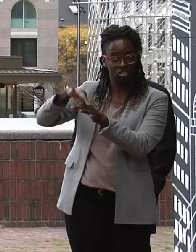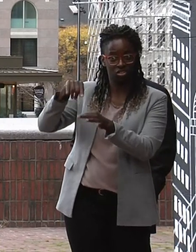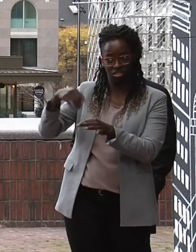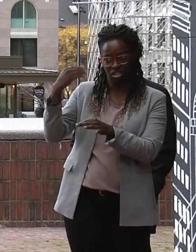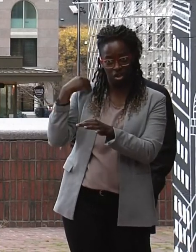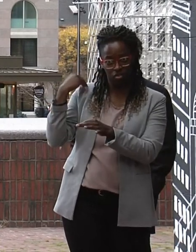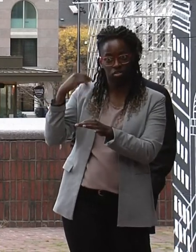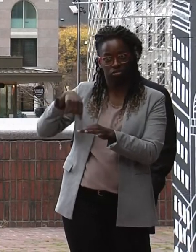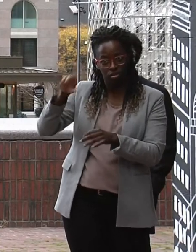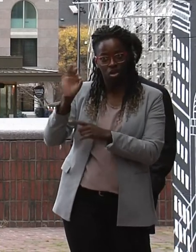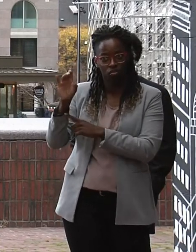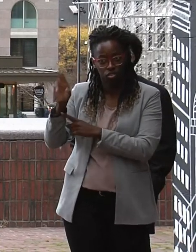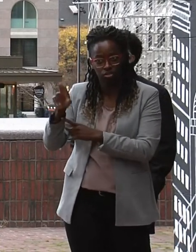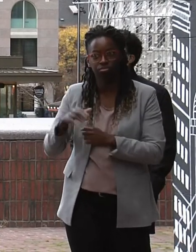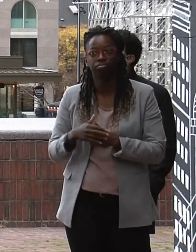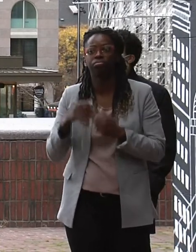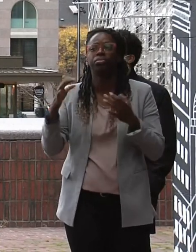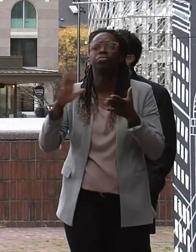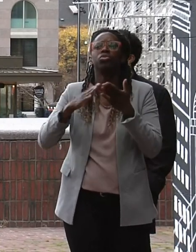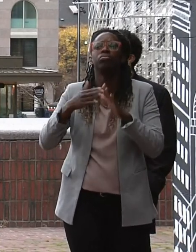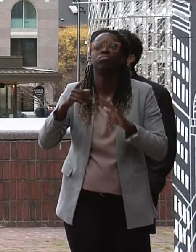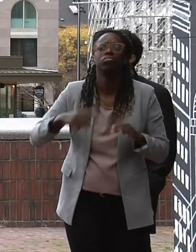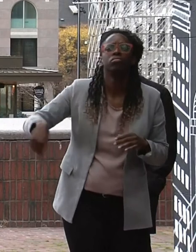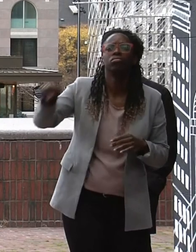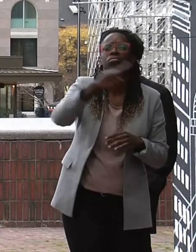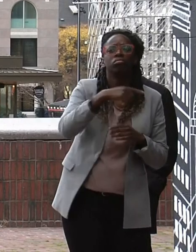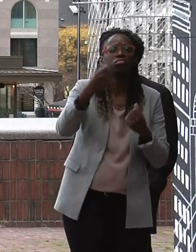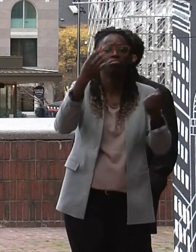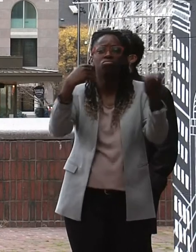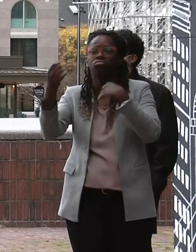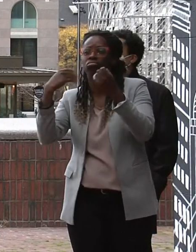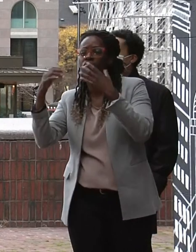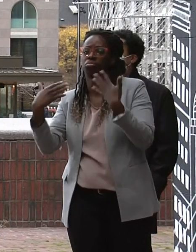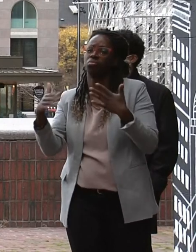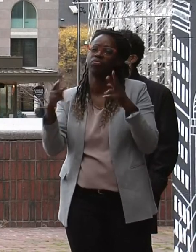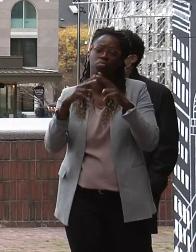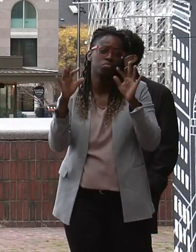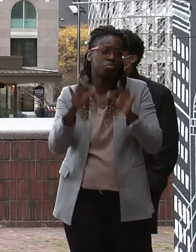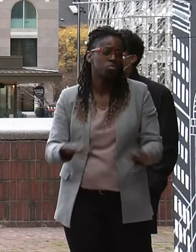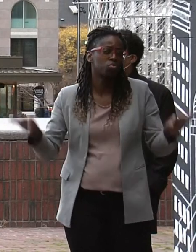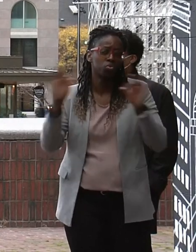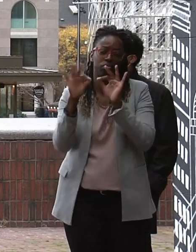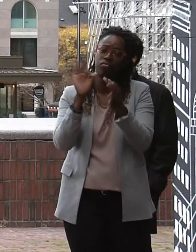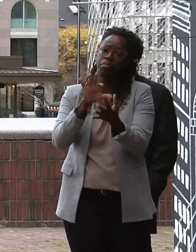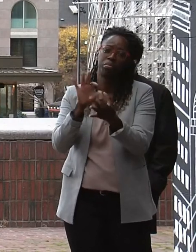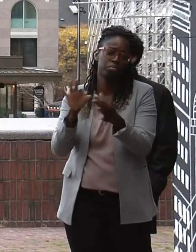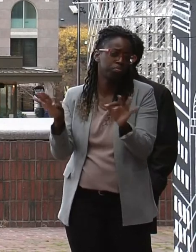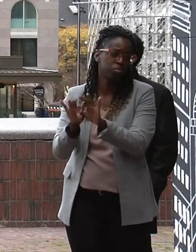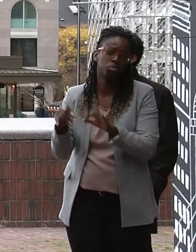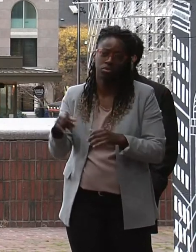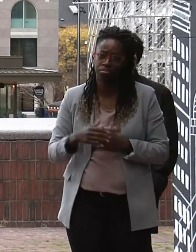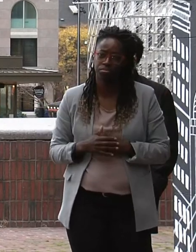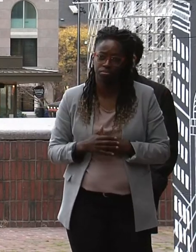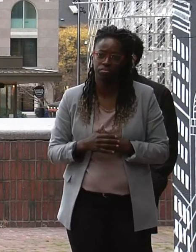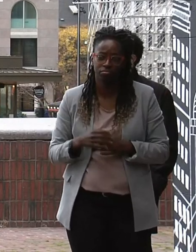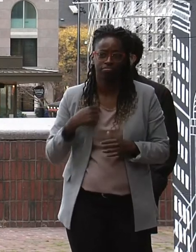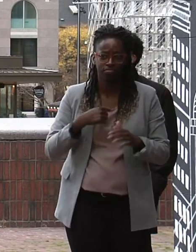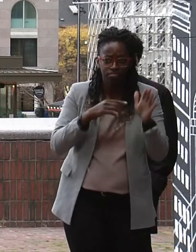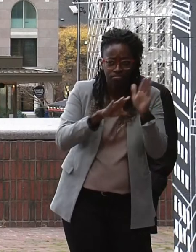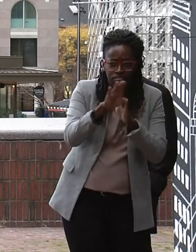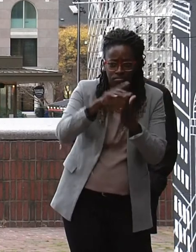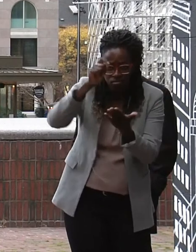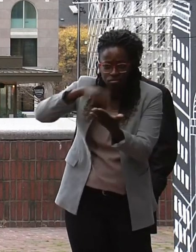us with critical, necessary input as we were developing the recommendations